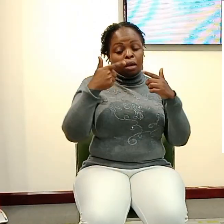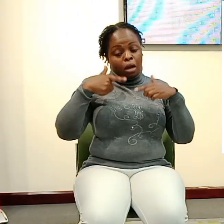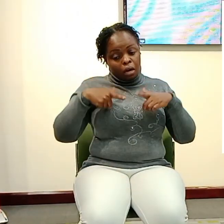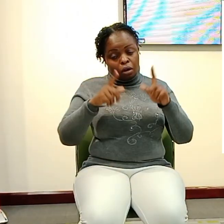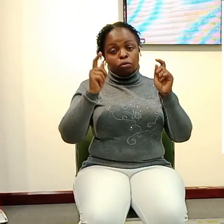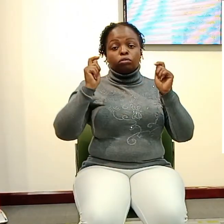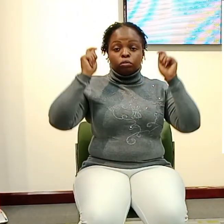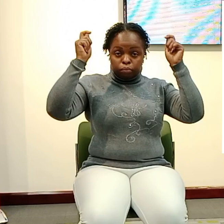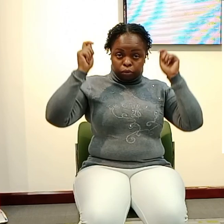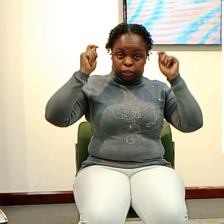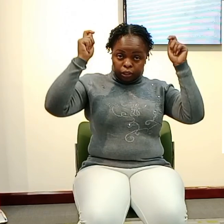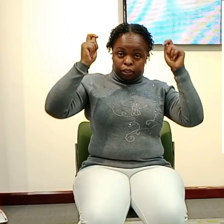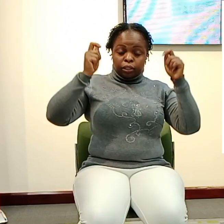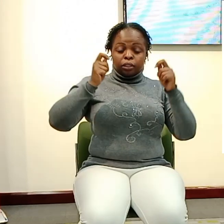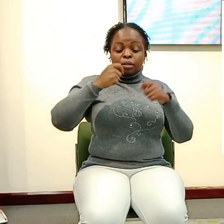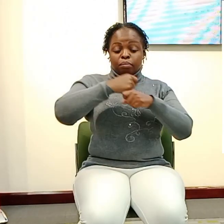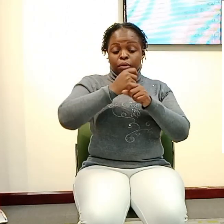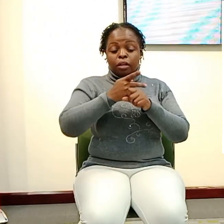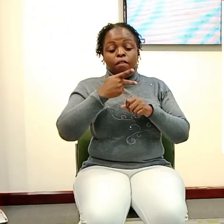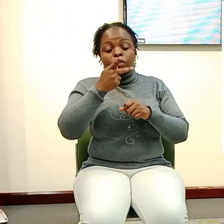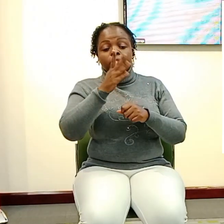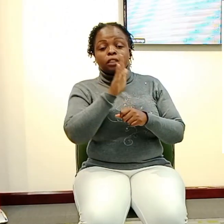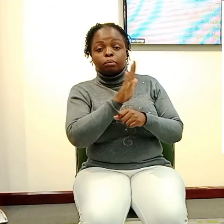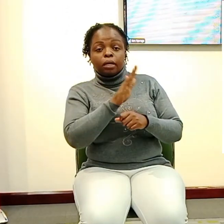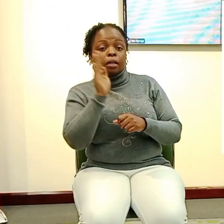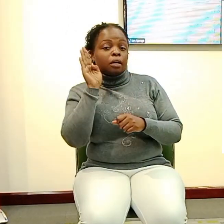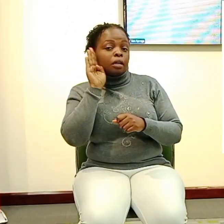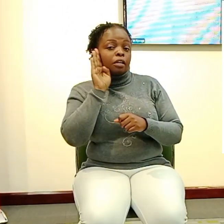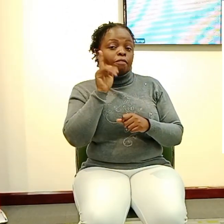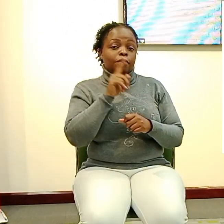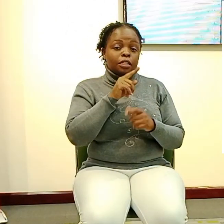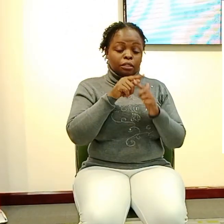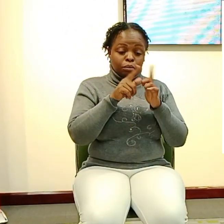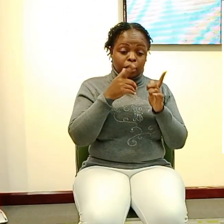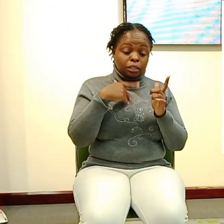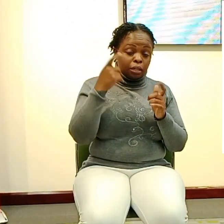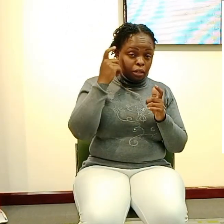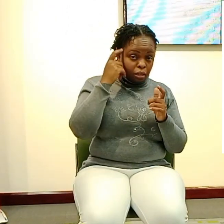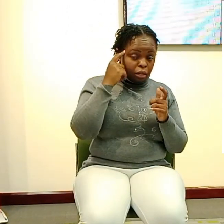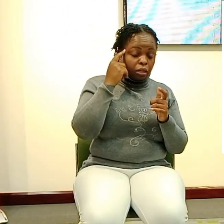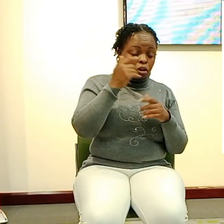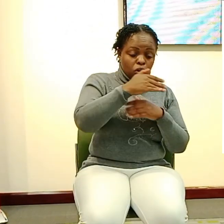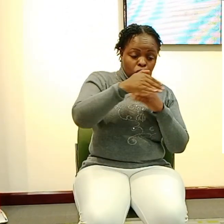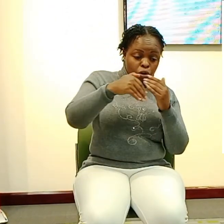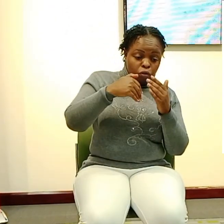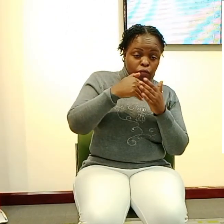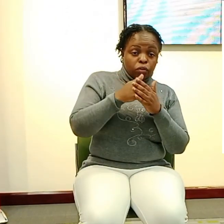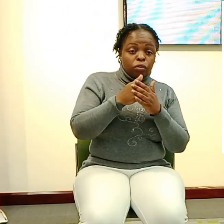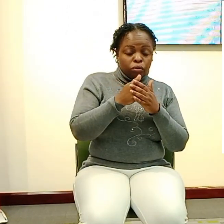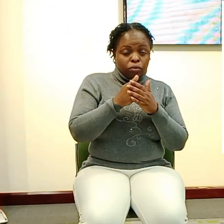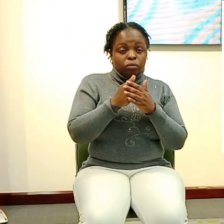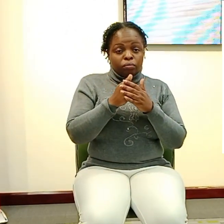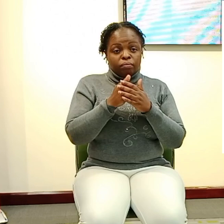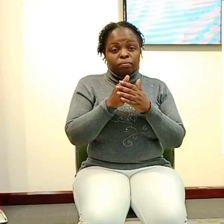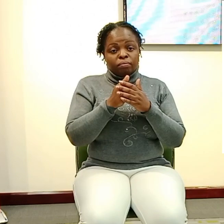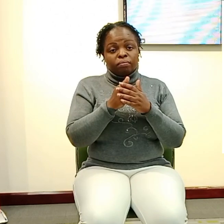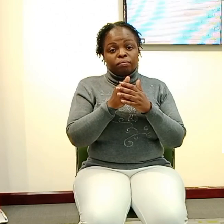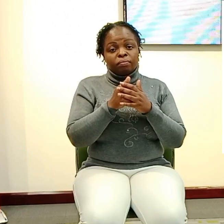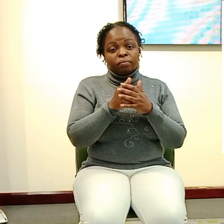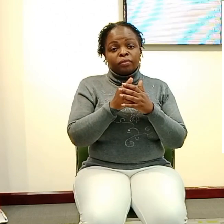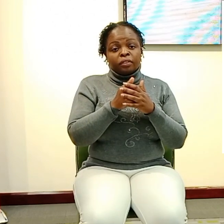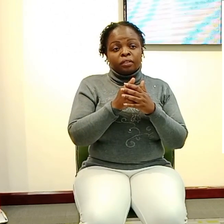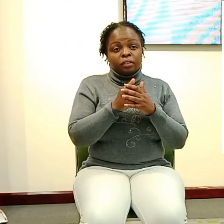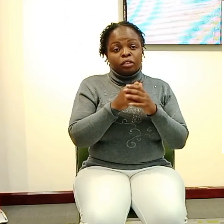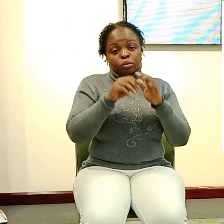They have made their voices heard. But I think all of you, I can't do it, as I say, I'm a guest here,